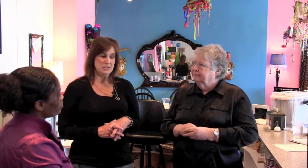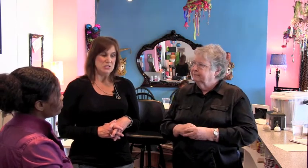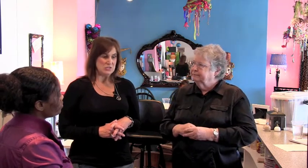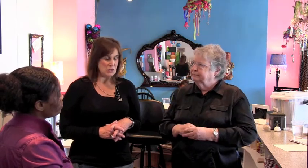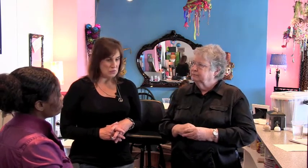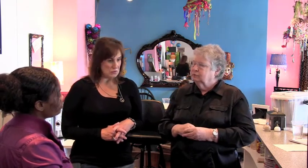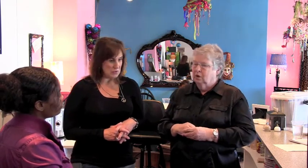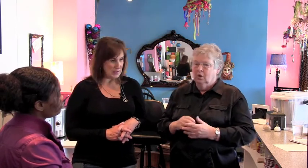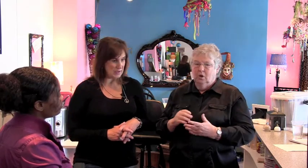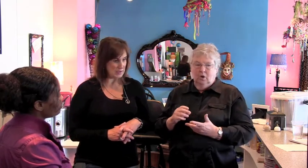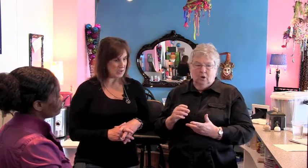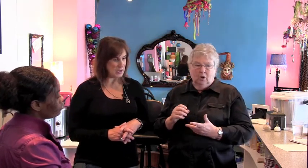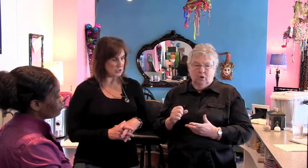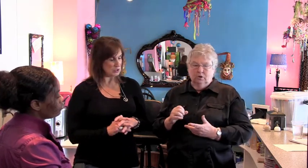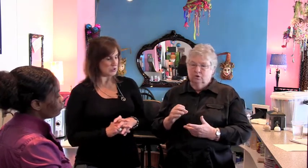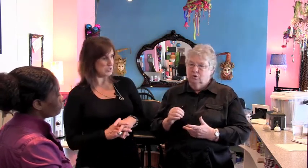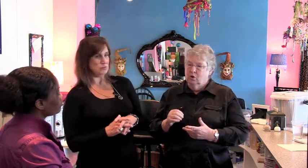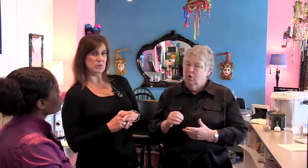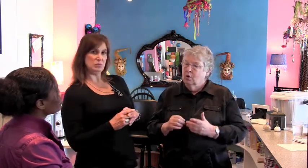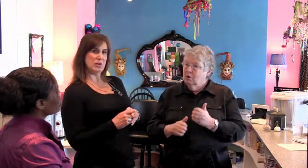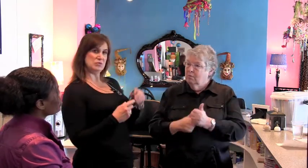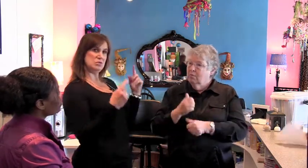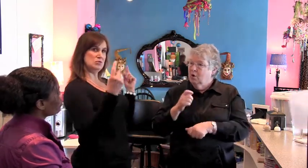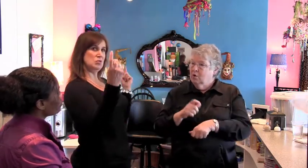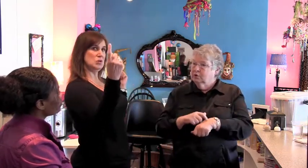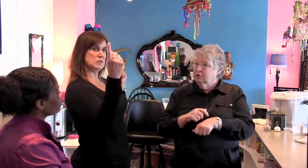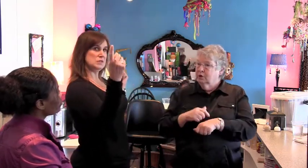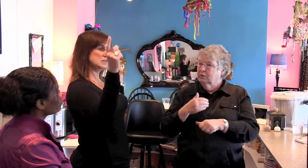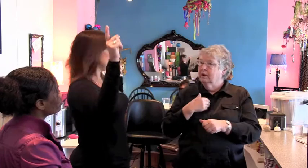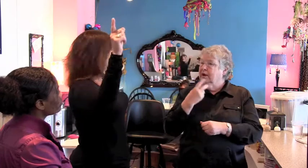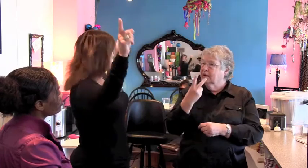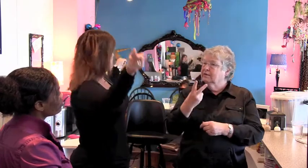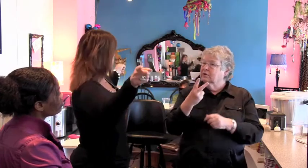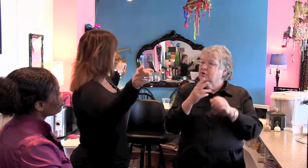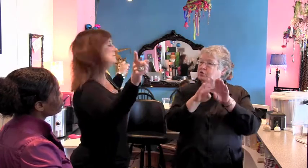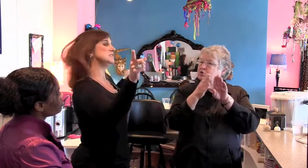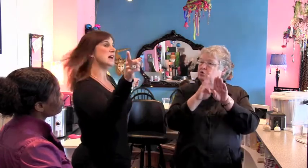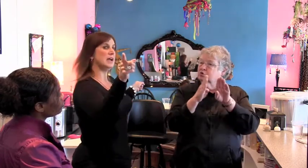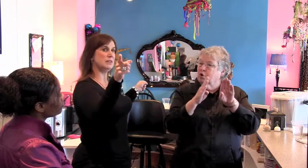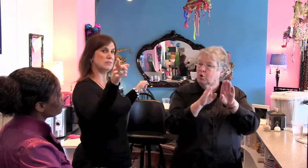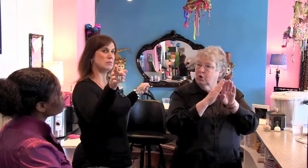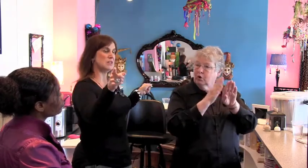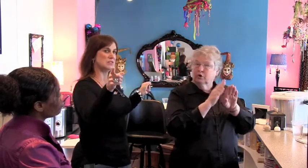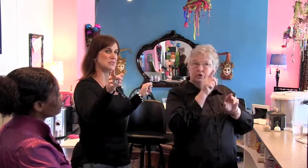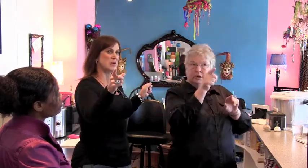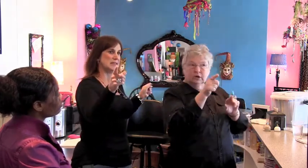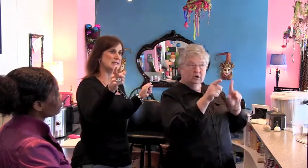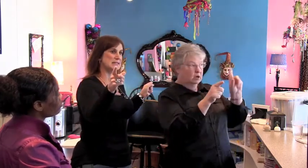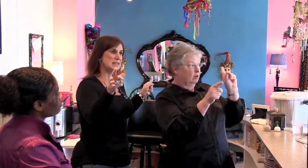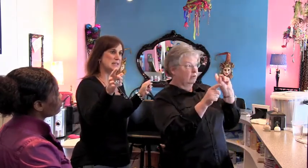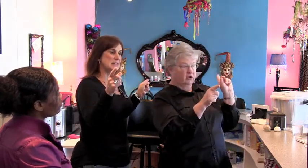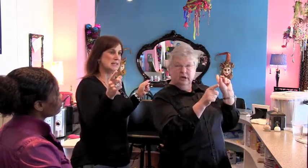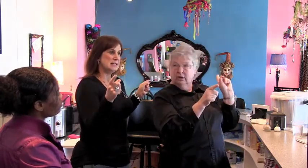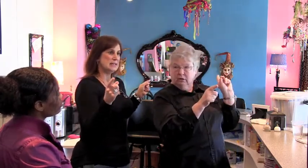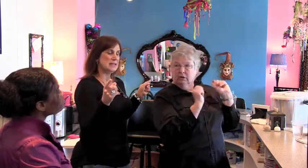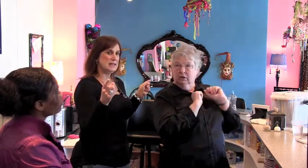Okay. So, usually we have 2 doors on each side of the